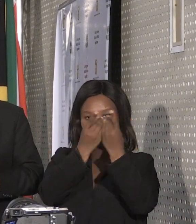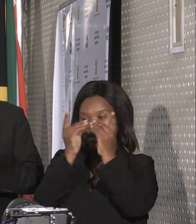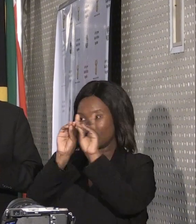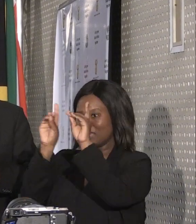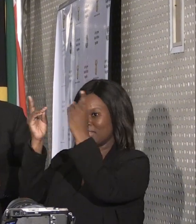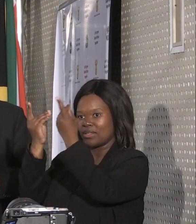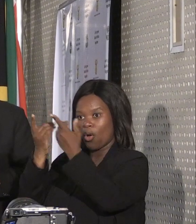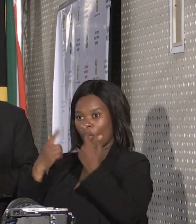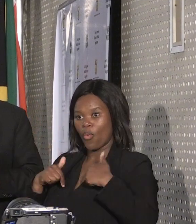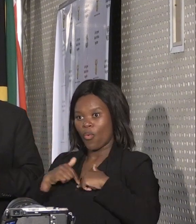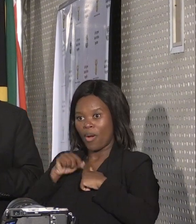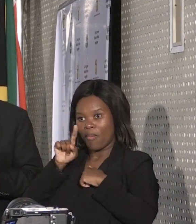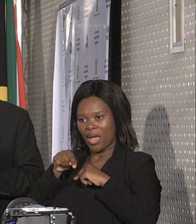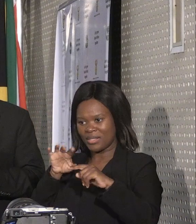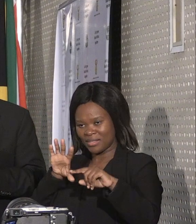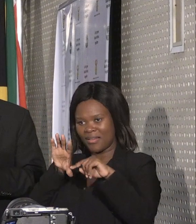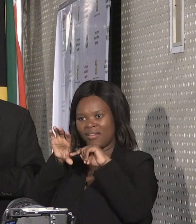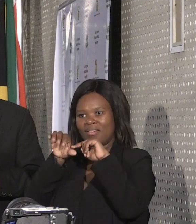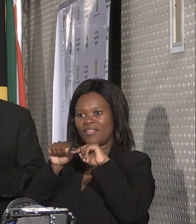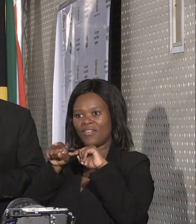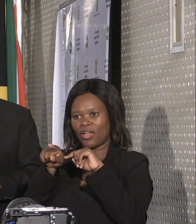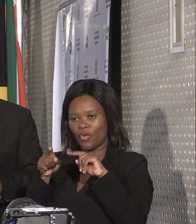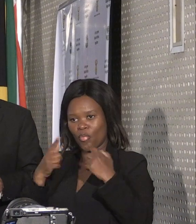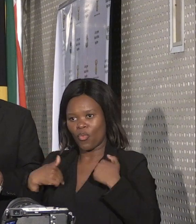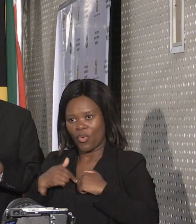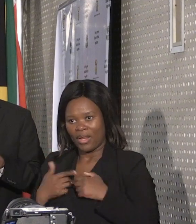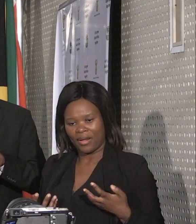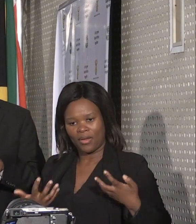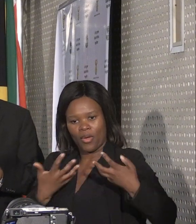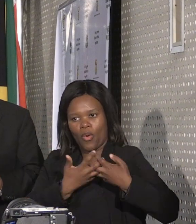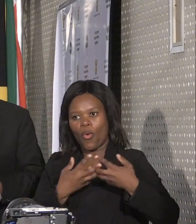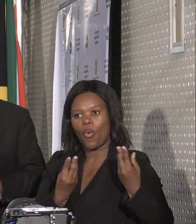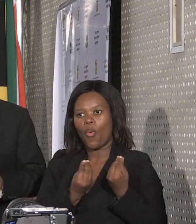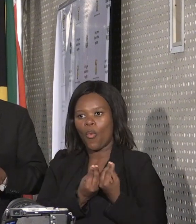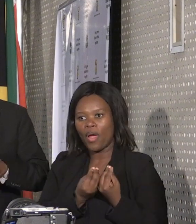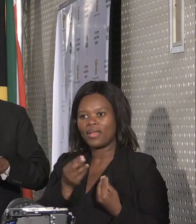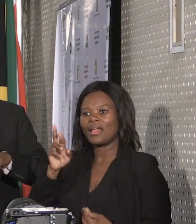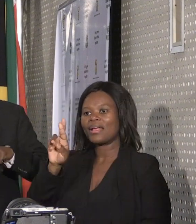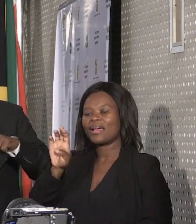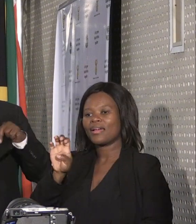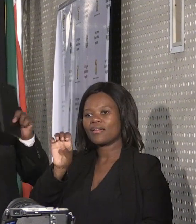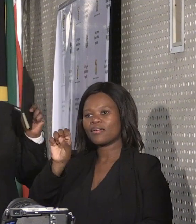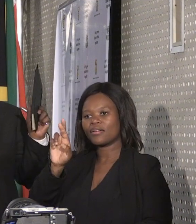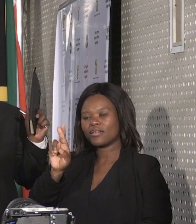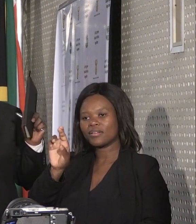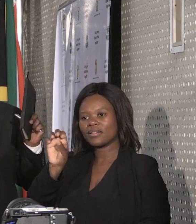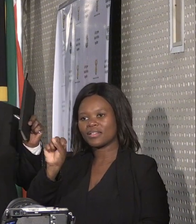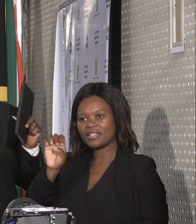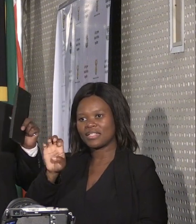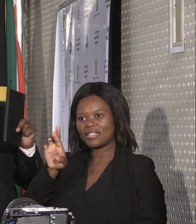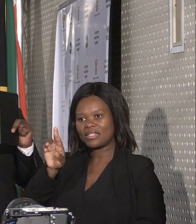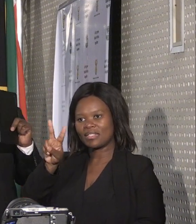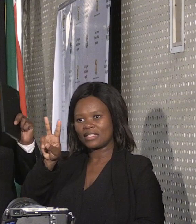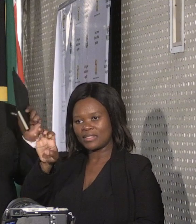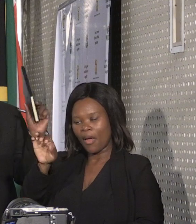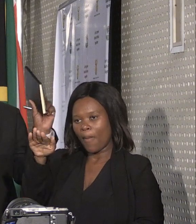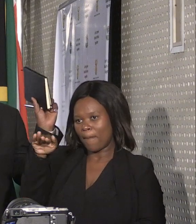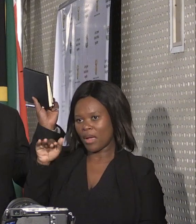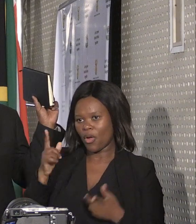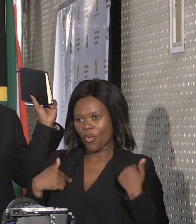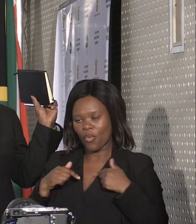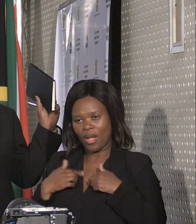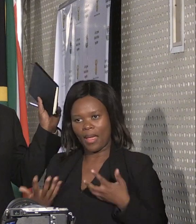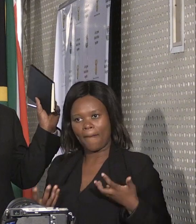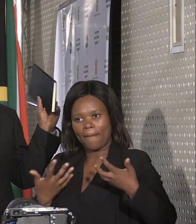to be aligned with the Reserve Bank, whether as a prudential authority, the Reserve Bank, or fiscal and so on. So